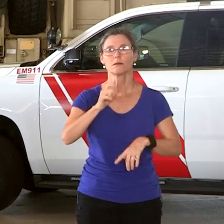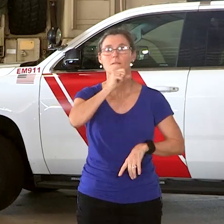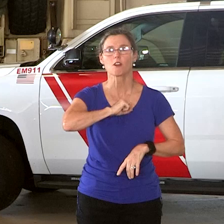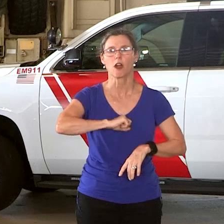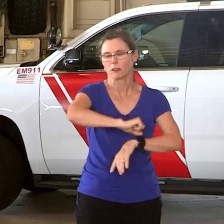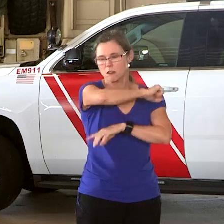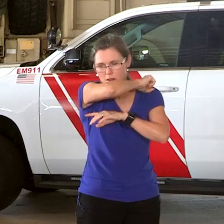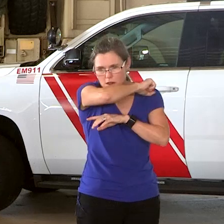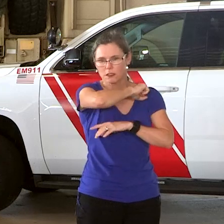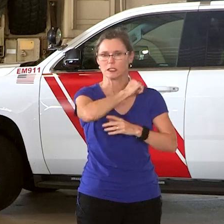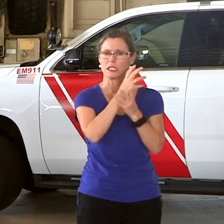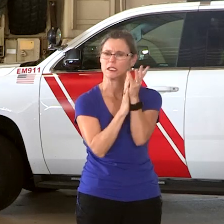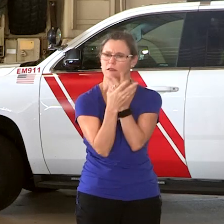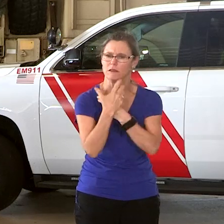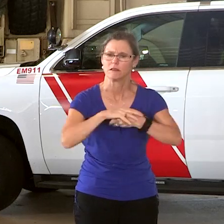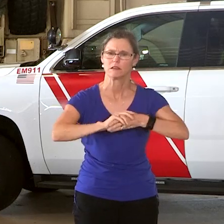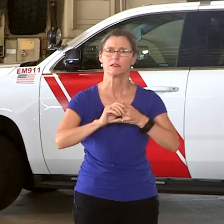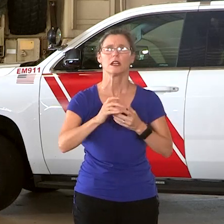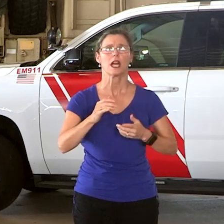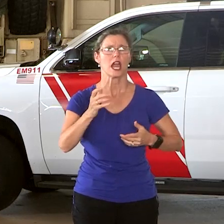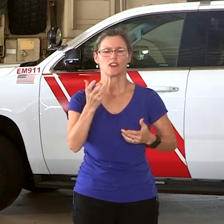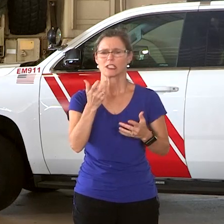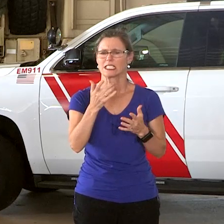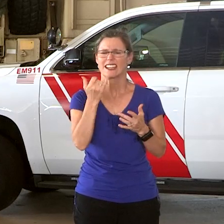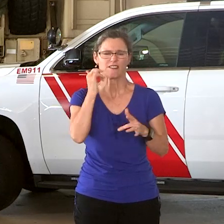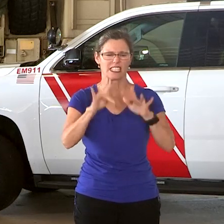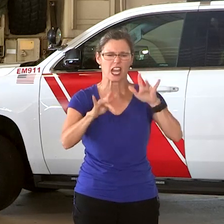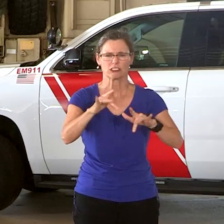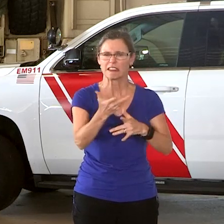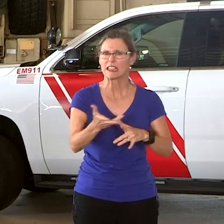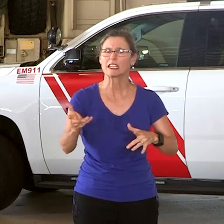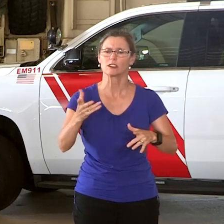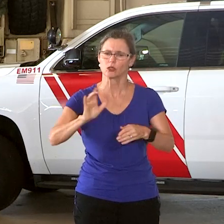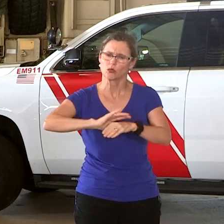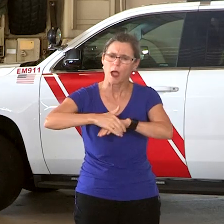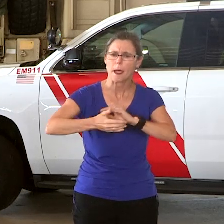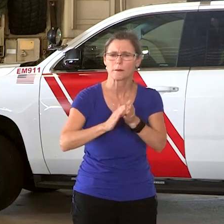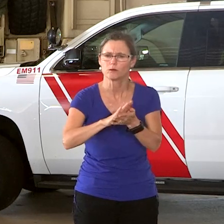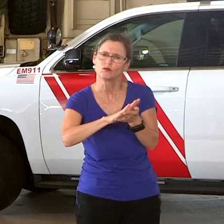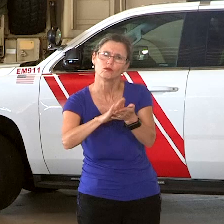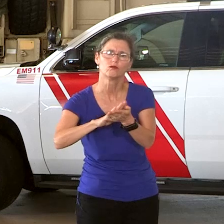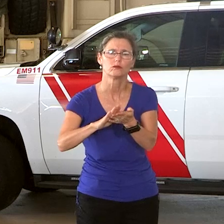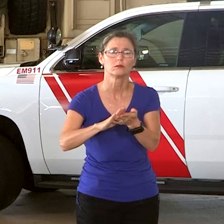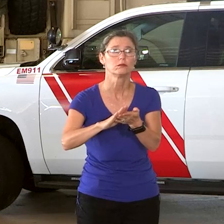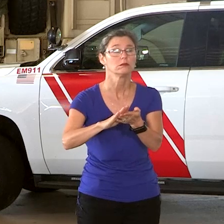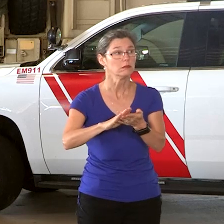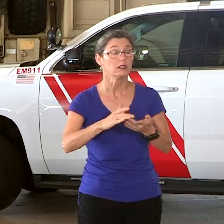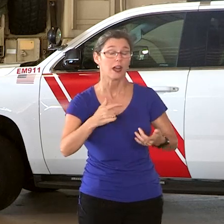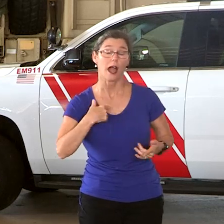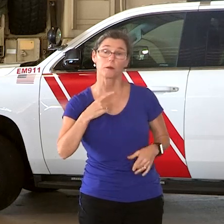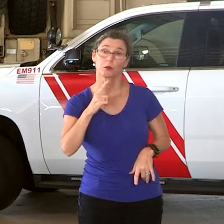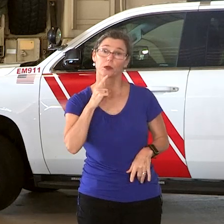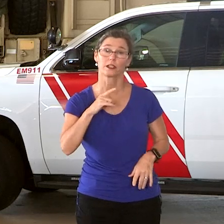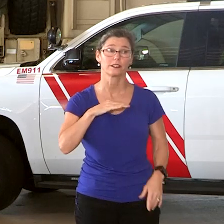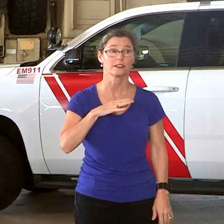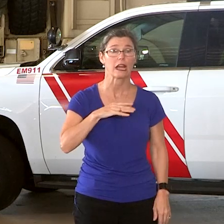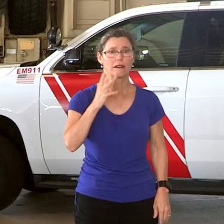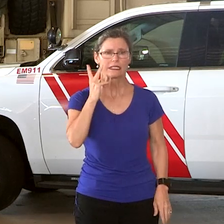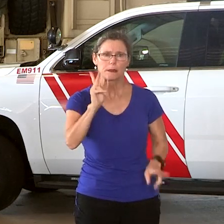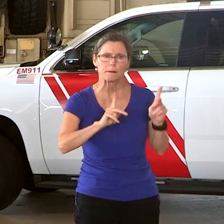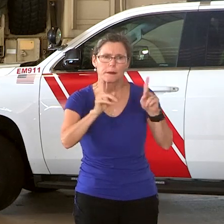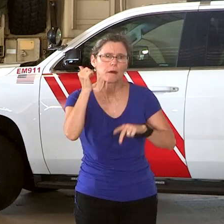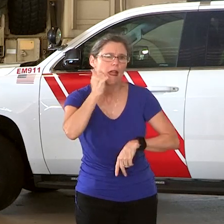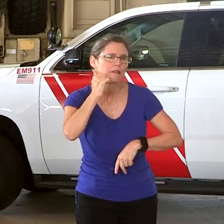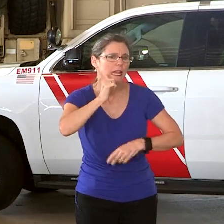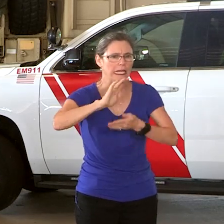hand hygiene, and wiping down these common touch surfaces. I'm very encouraged. I've seen the efforts out